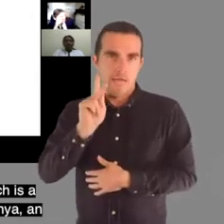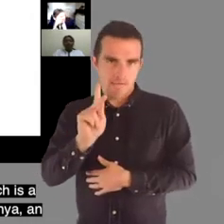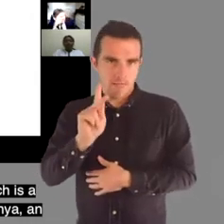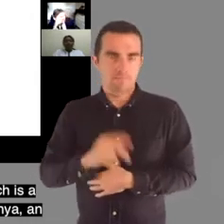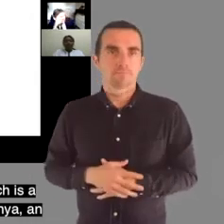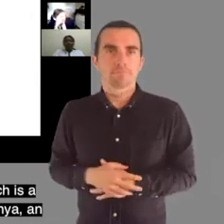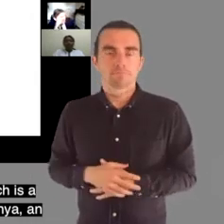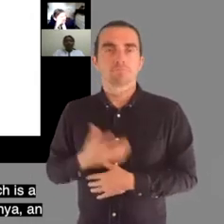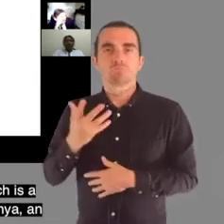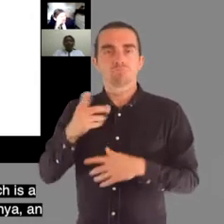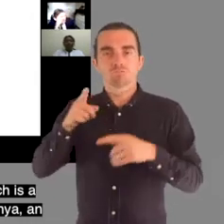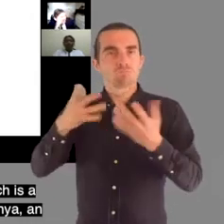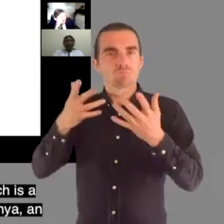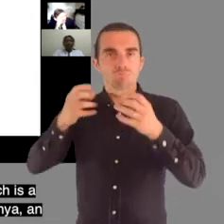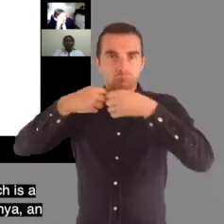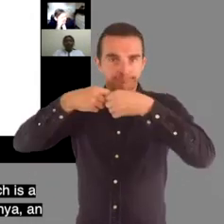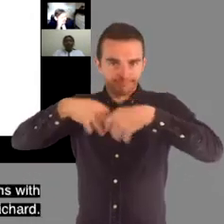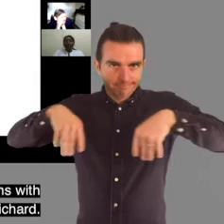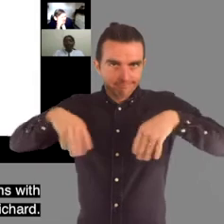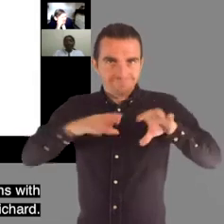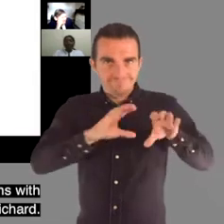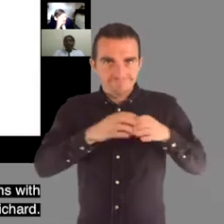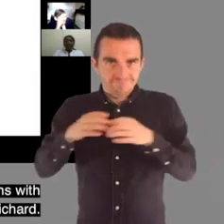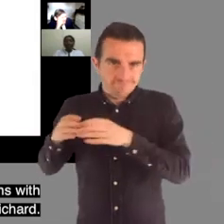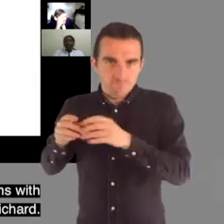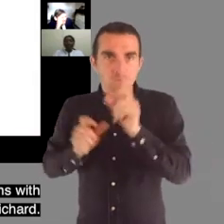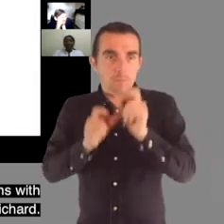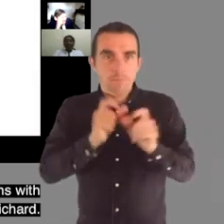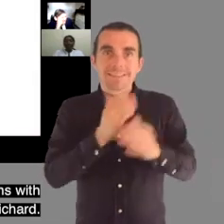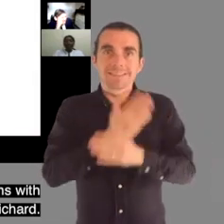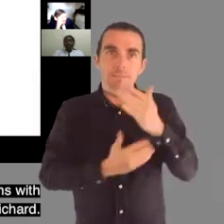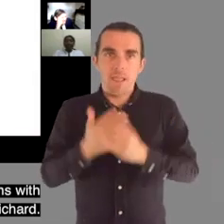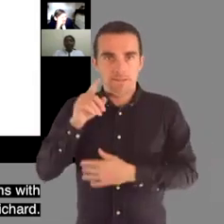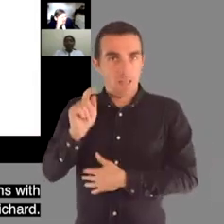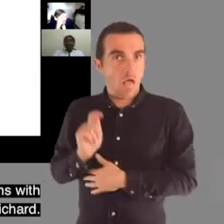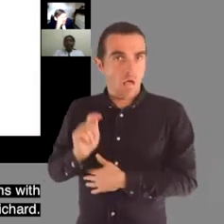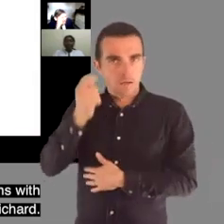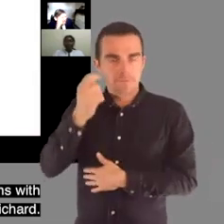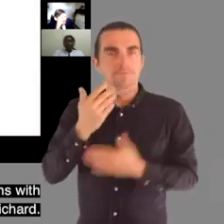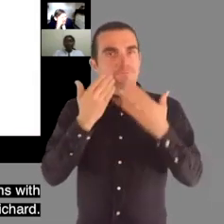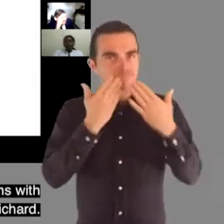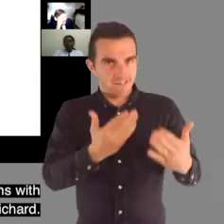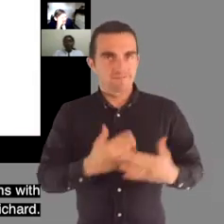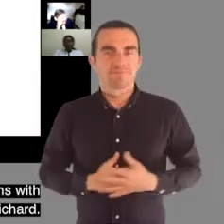of Kenya, an umbrella organization of persons with disabilities in